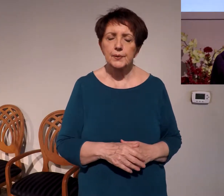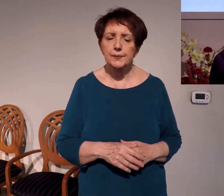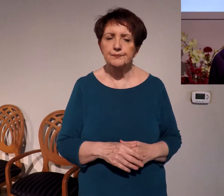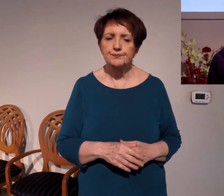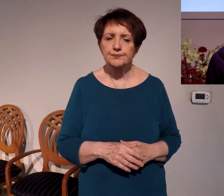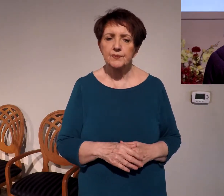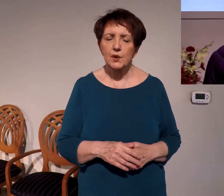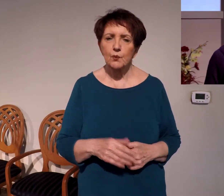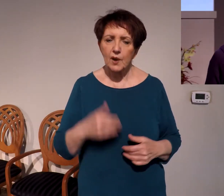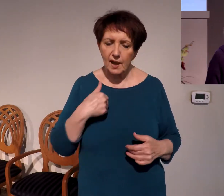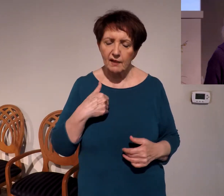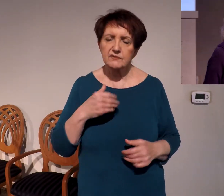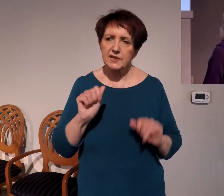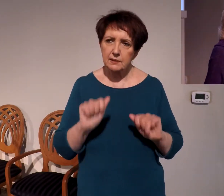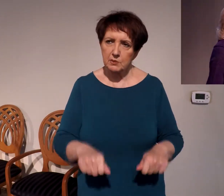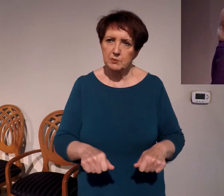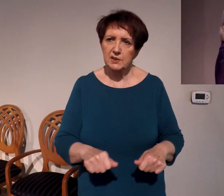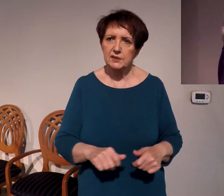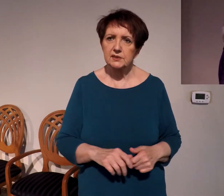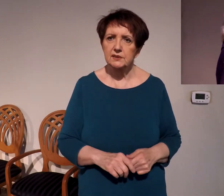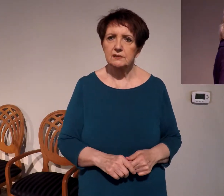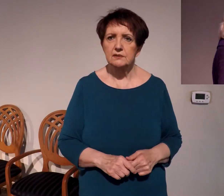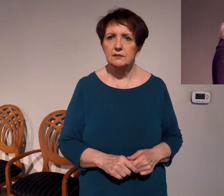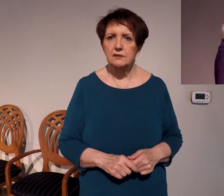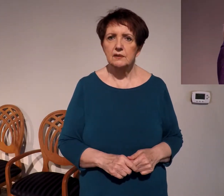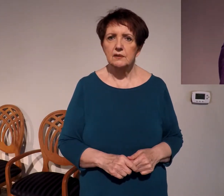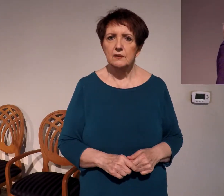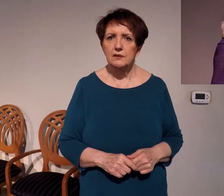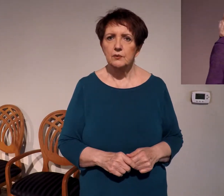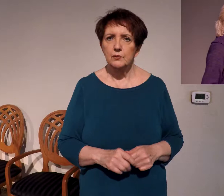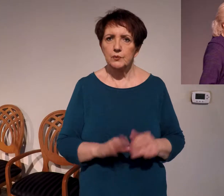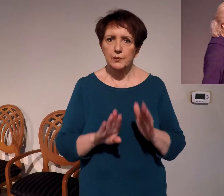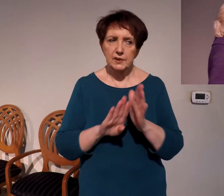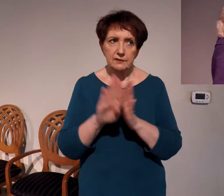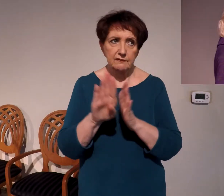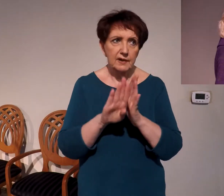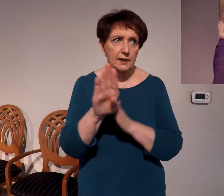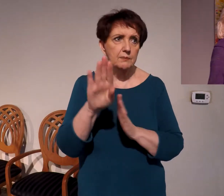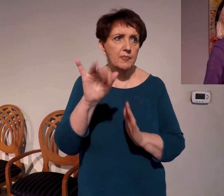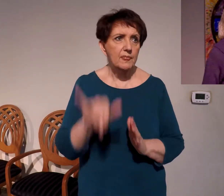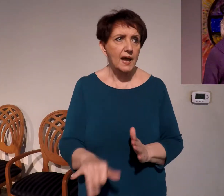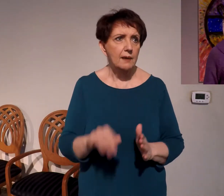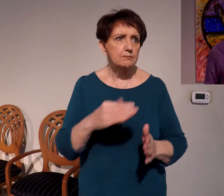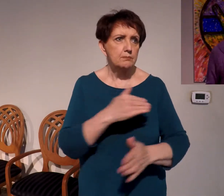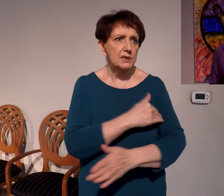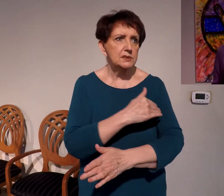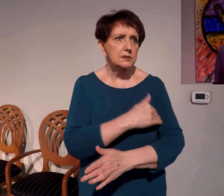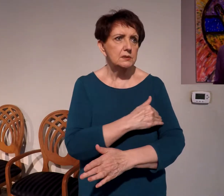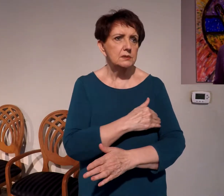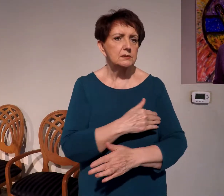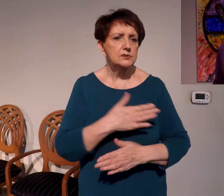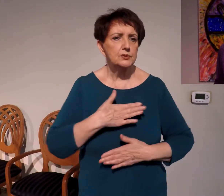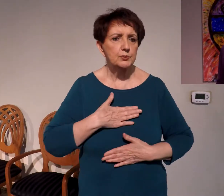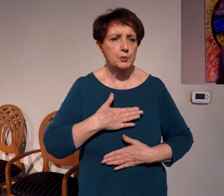absolutely have that capability. And we can develop that muscle. So, breathe. Change